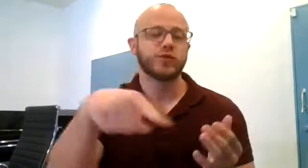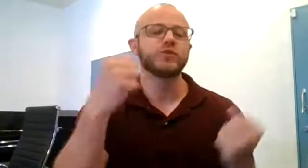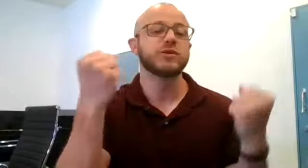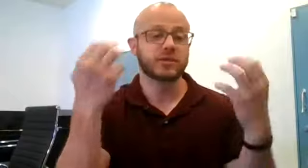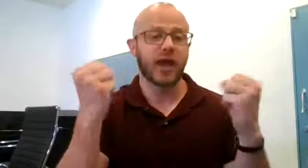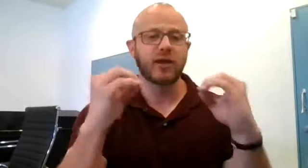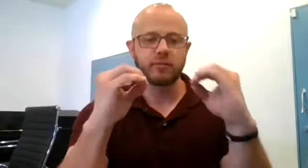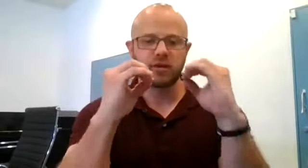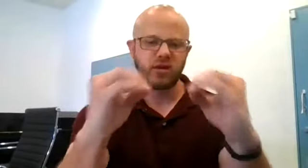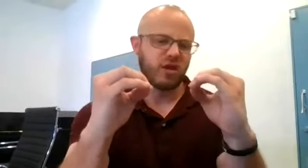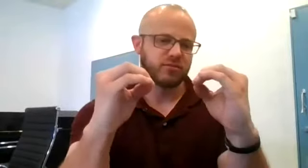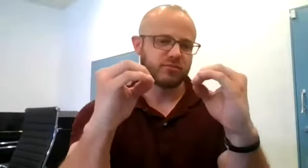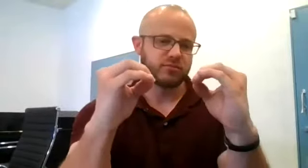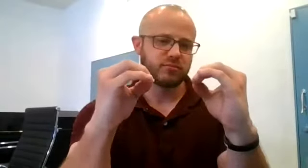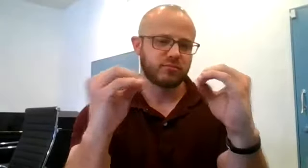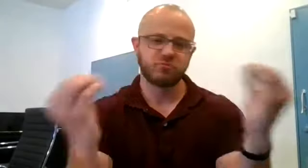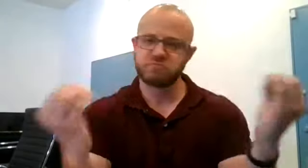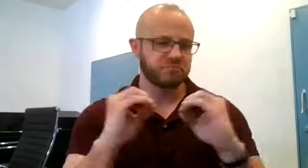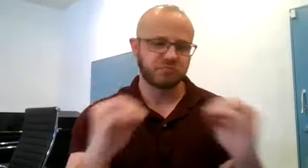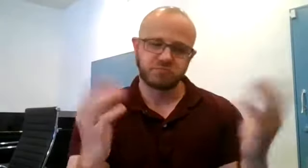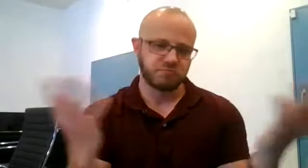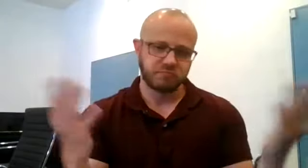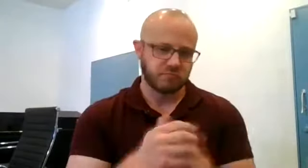so I encourage you to sign none like this.